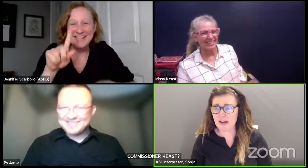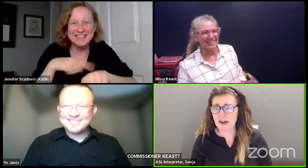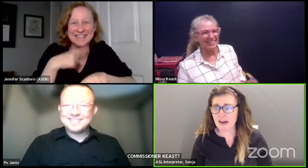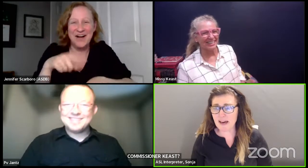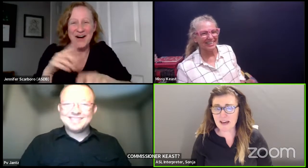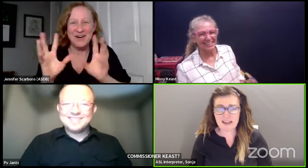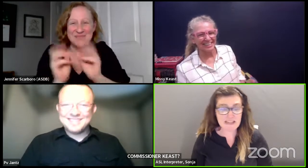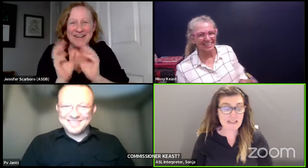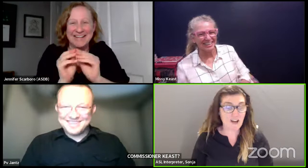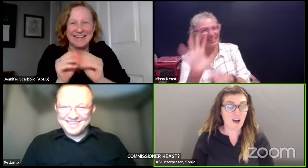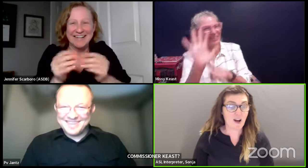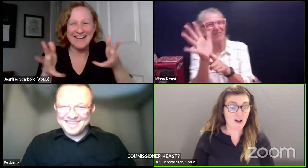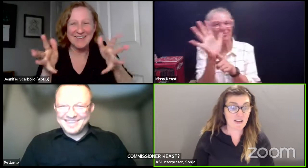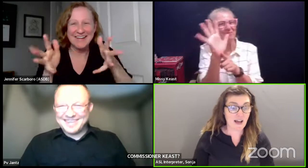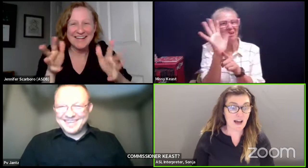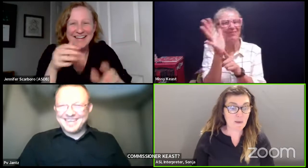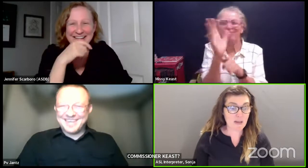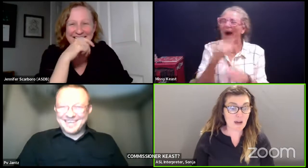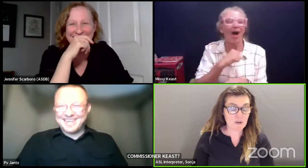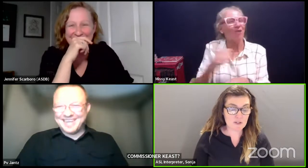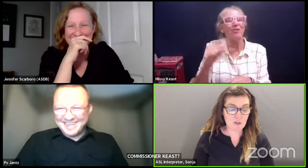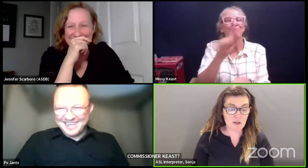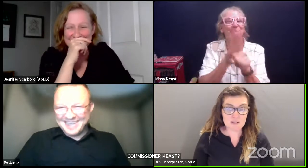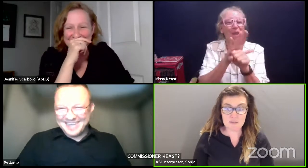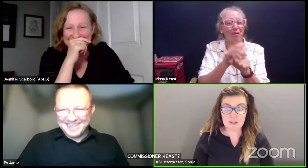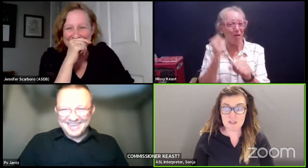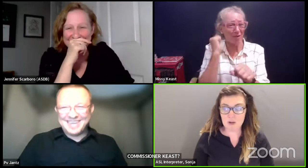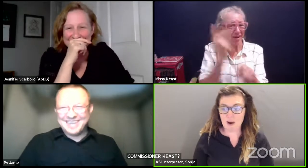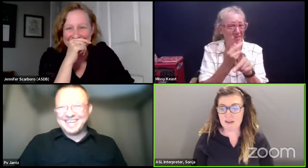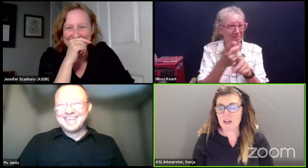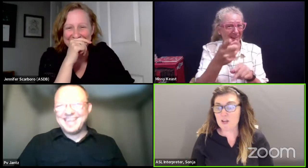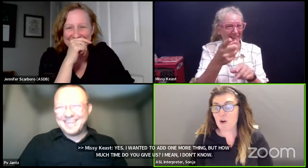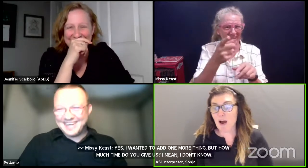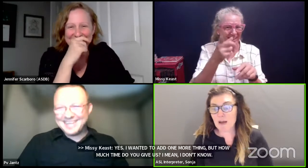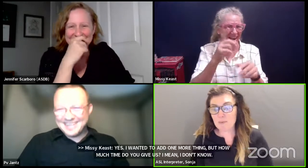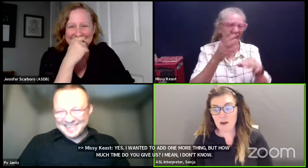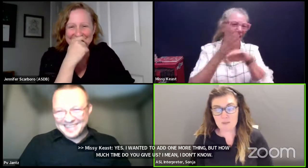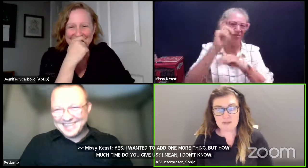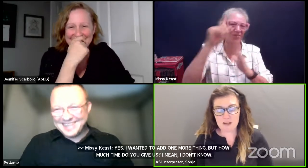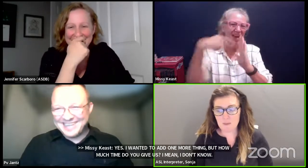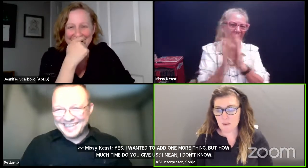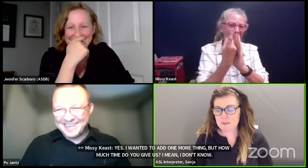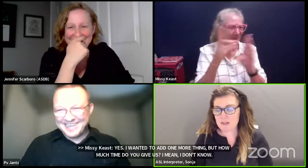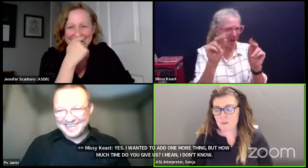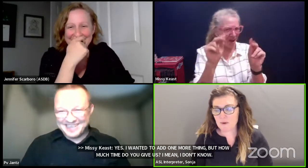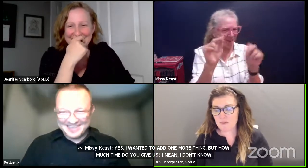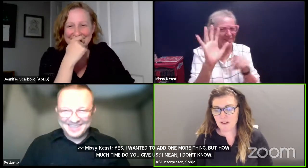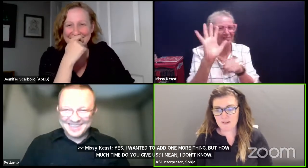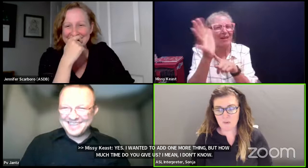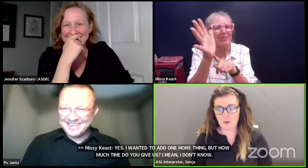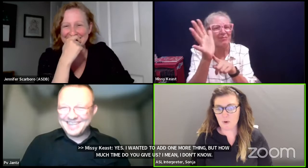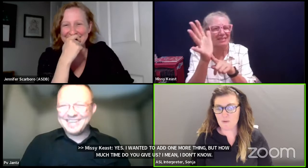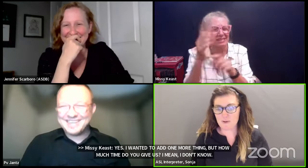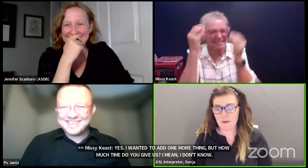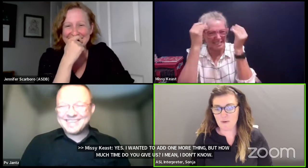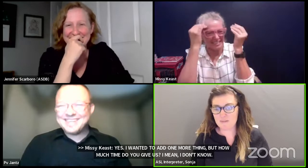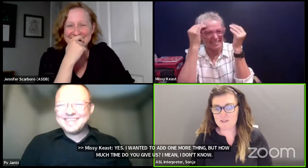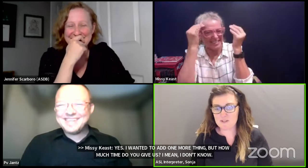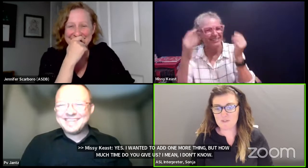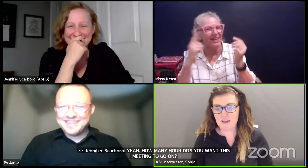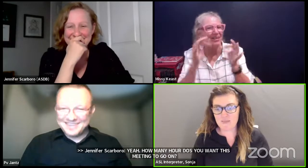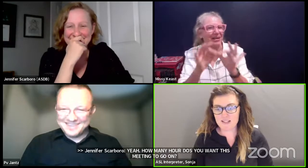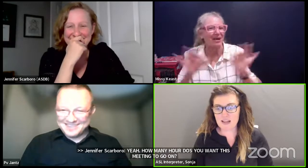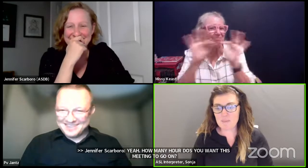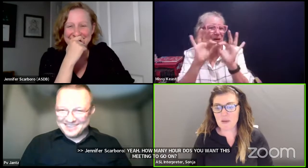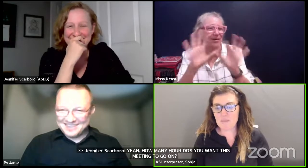know. Oh yeah, how many hours do you want this meeting to go on? No, I promise I won't. I won't go over an hour,